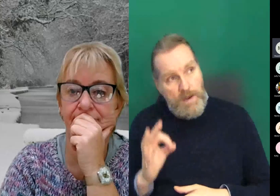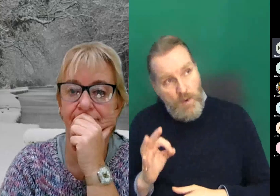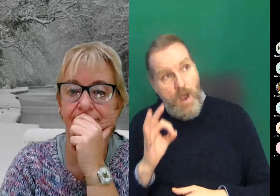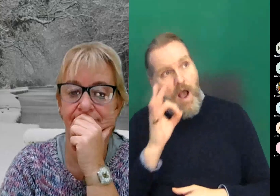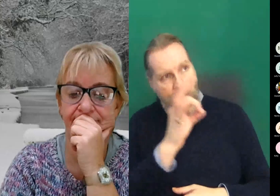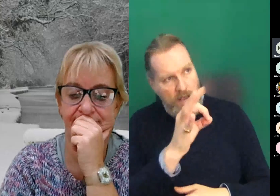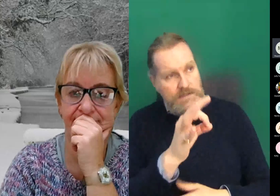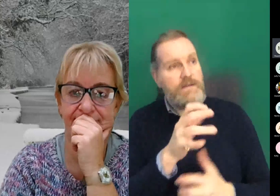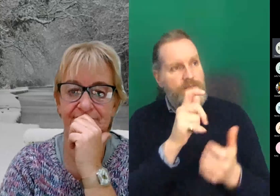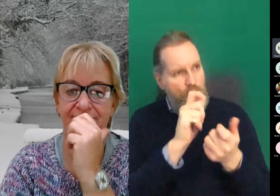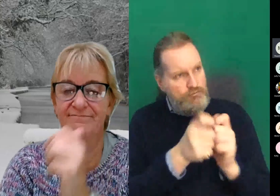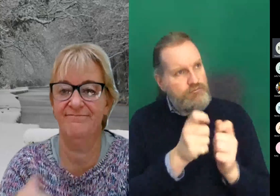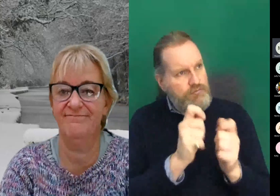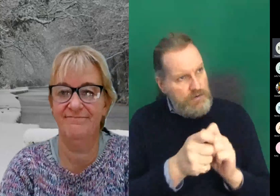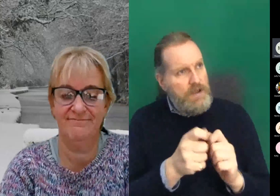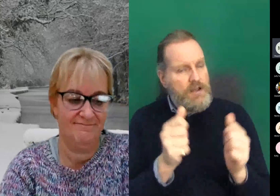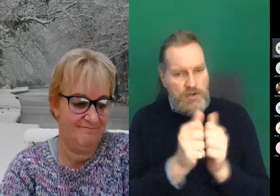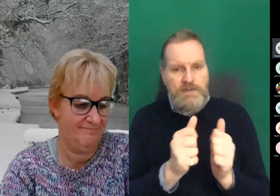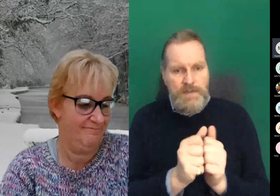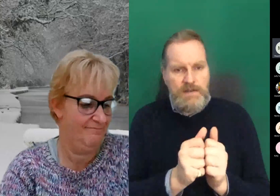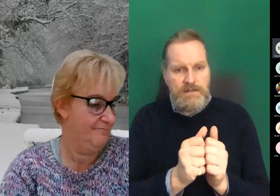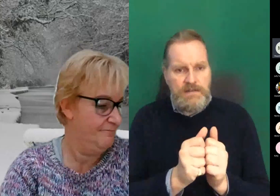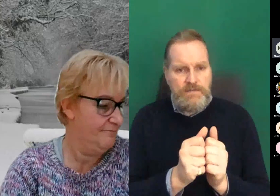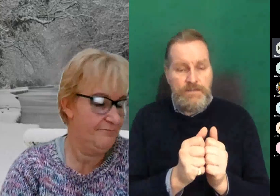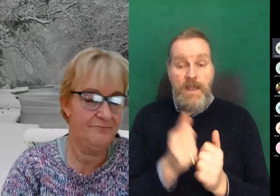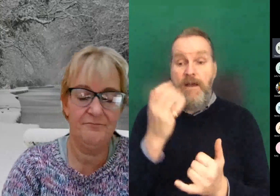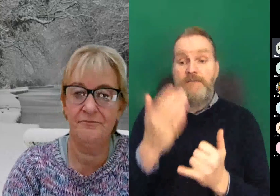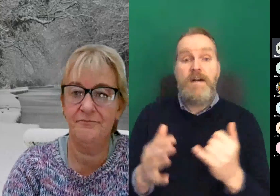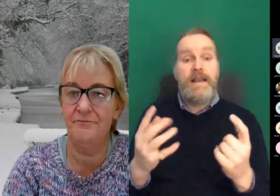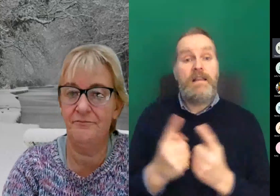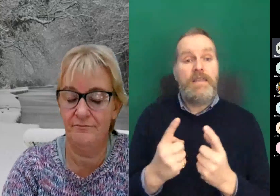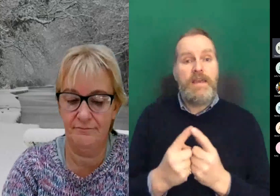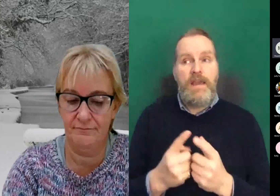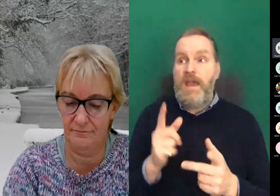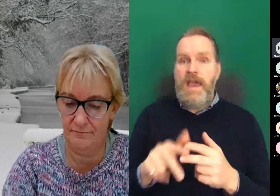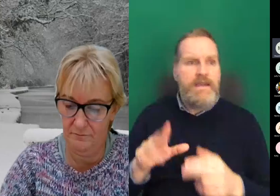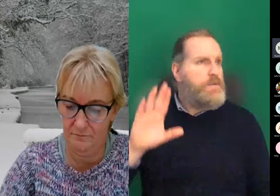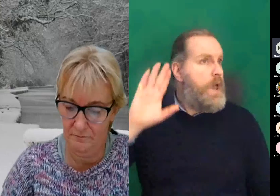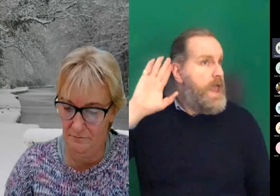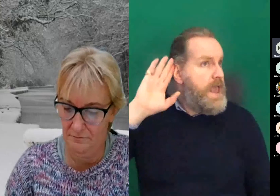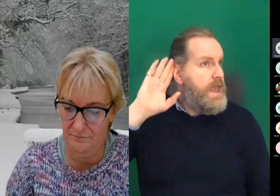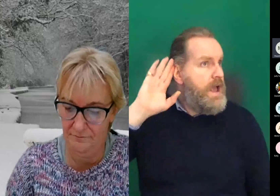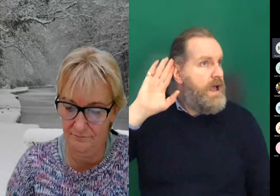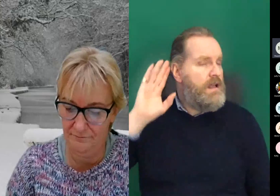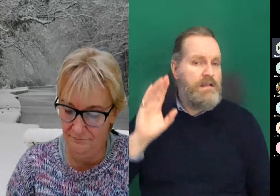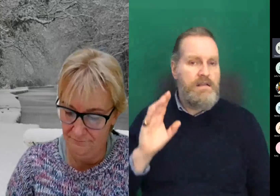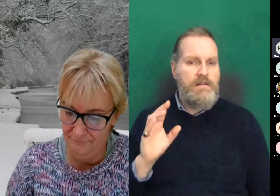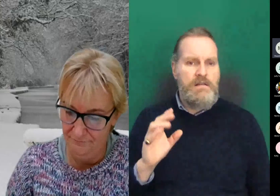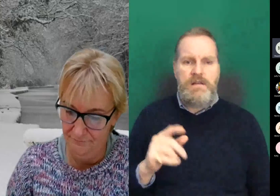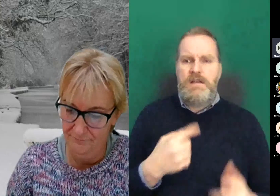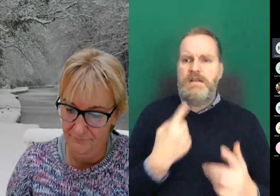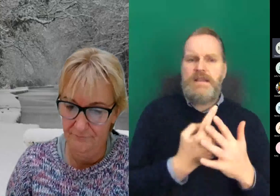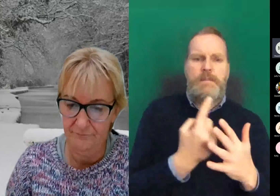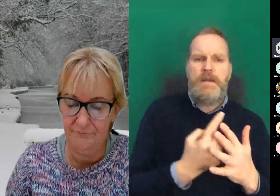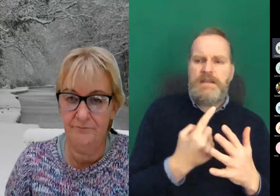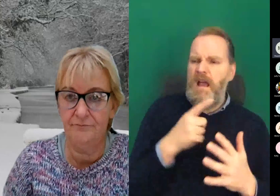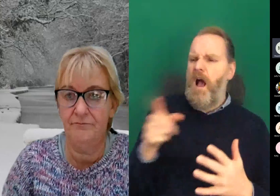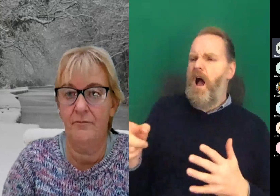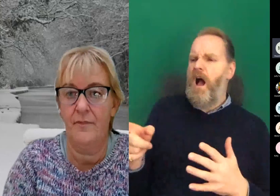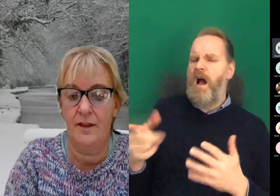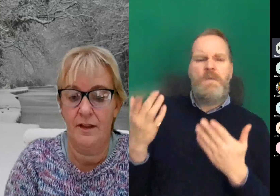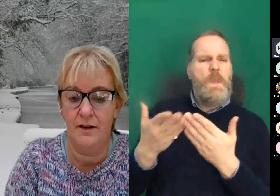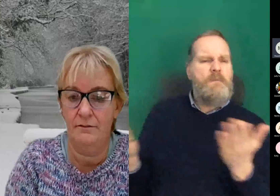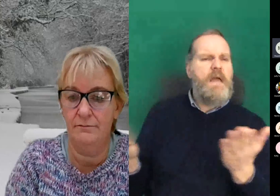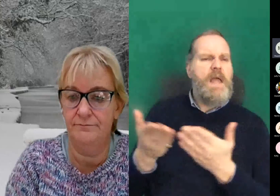confidence. One final thing, if you hear somebody complaining about a person benefiting from adjustments in the workplace,